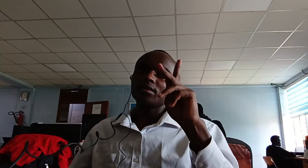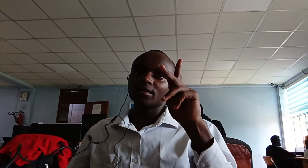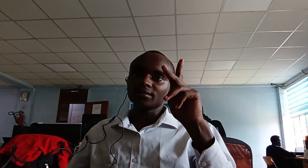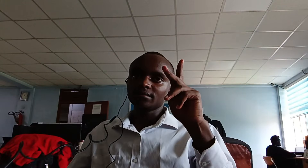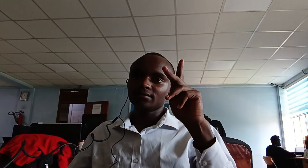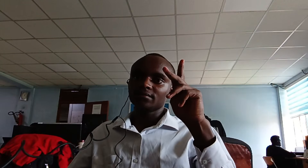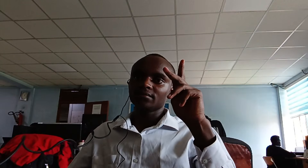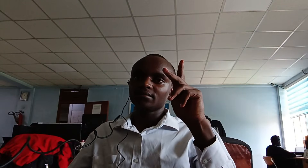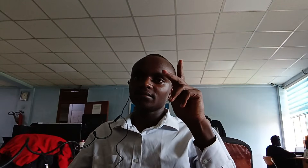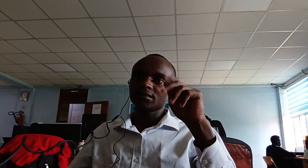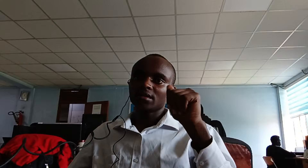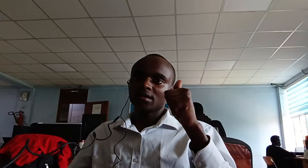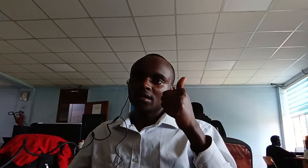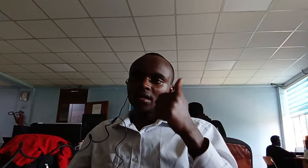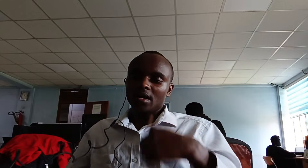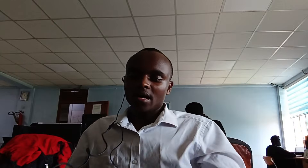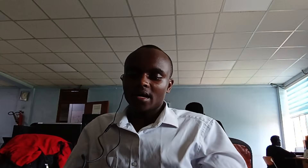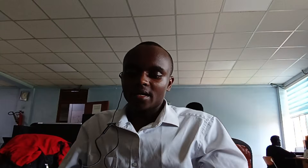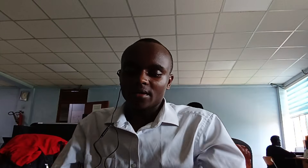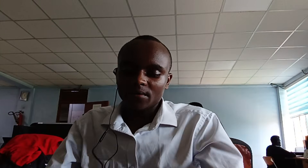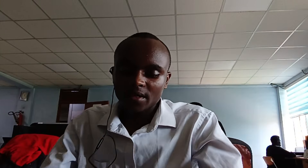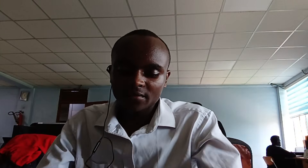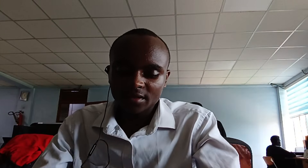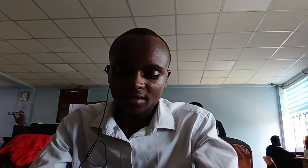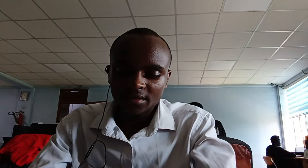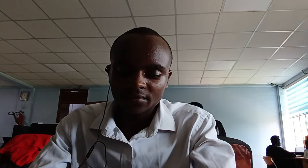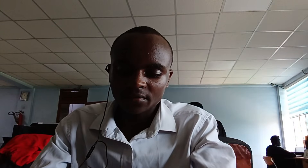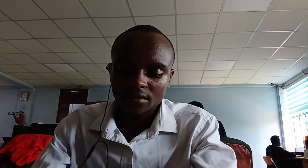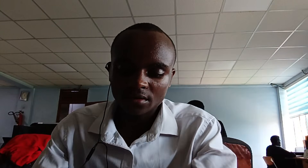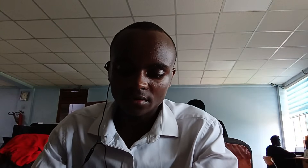okay? Higher. We have the sign for